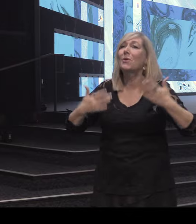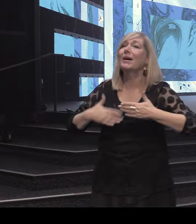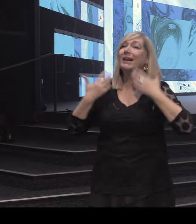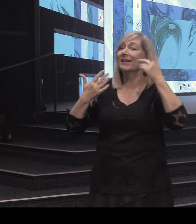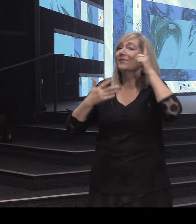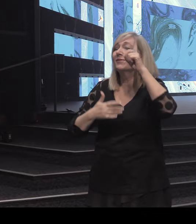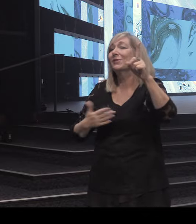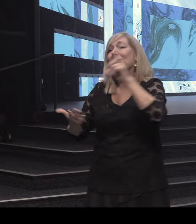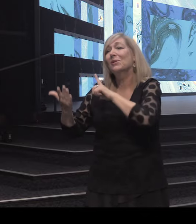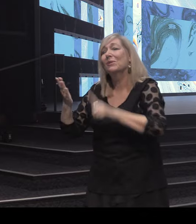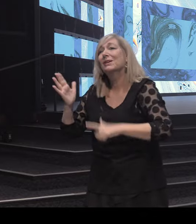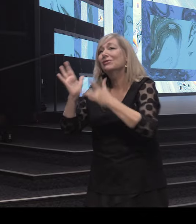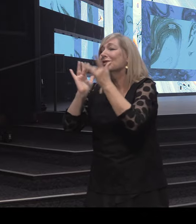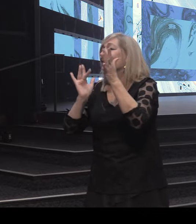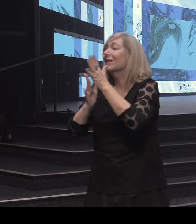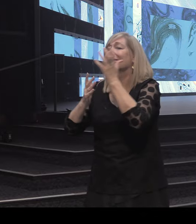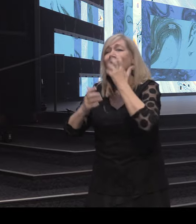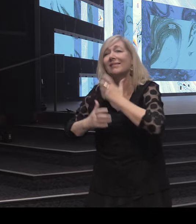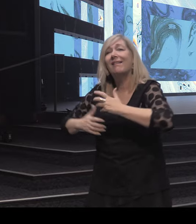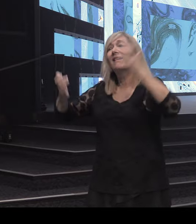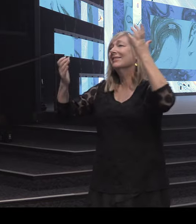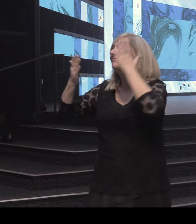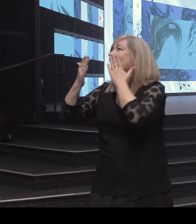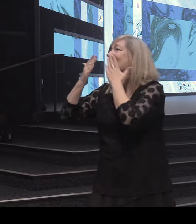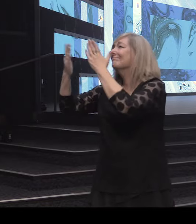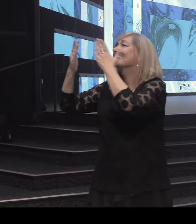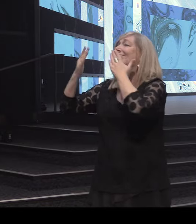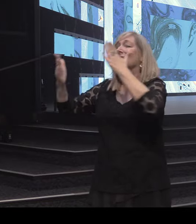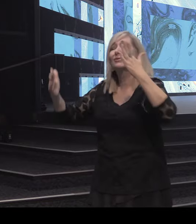the Lord Jesus Christ, because we're going to stand for truth